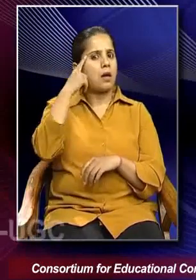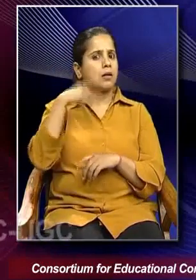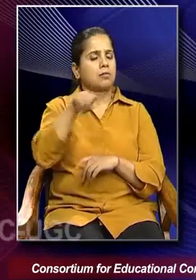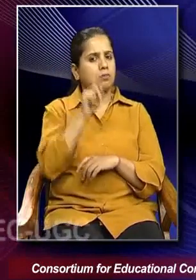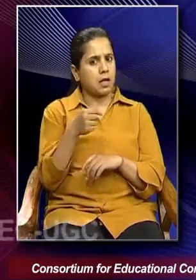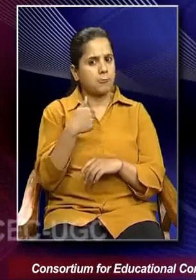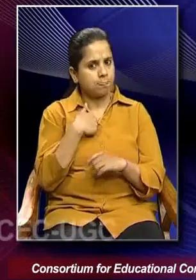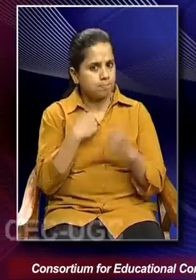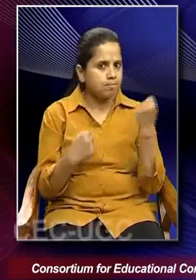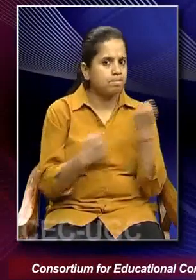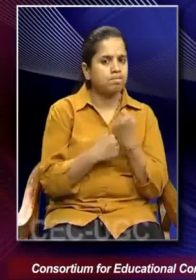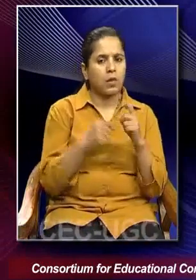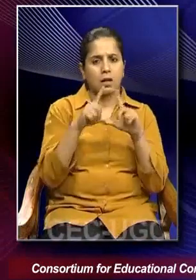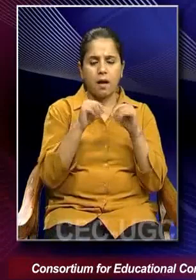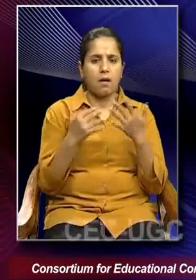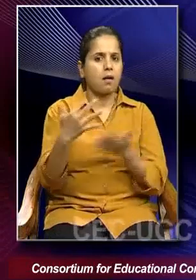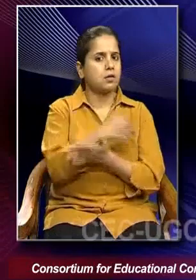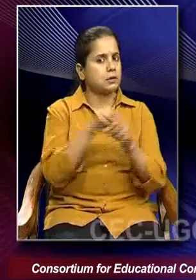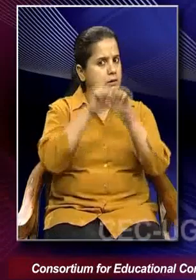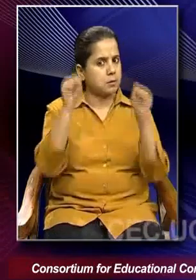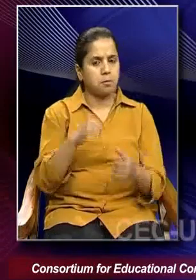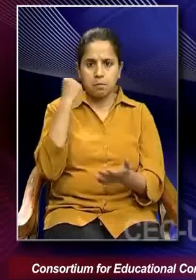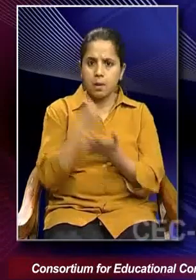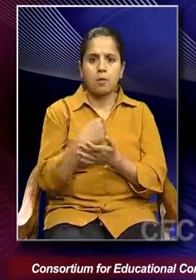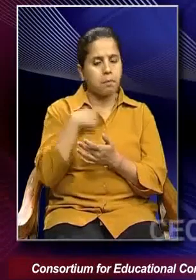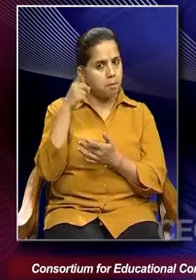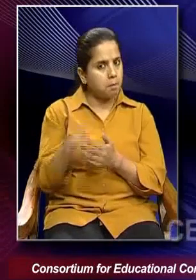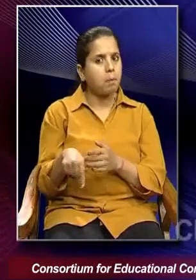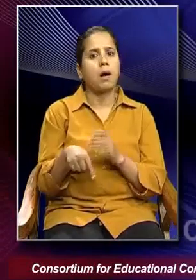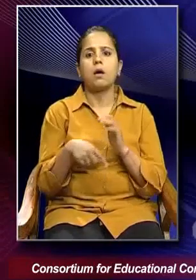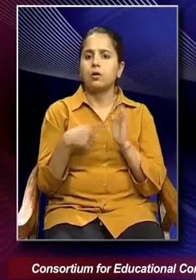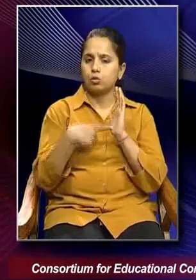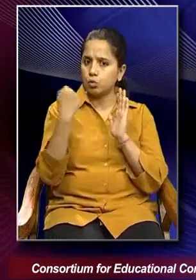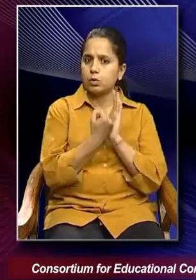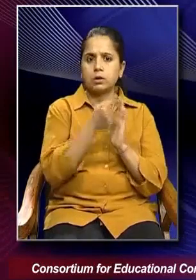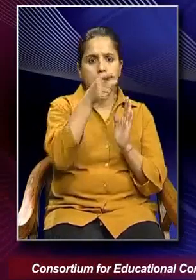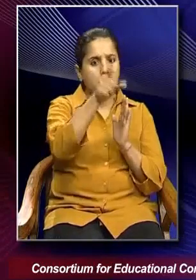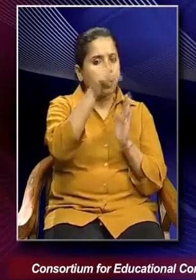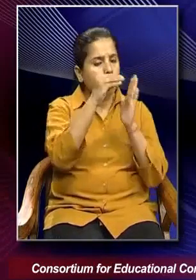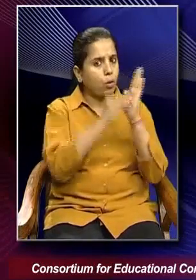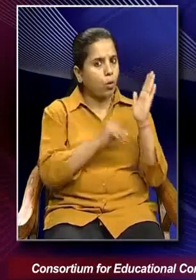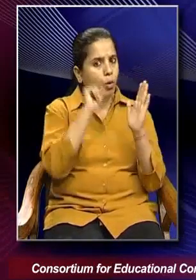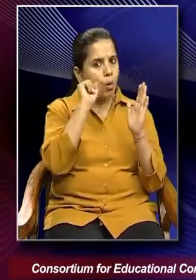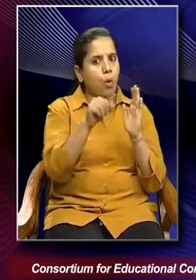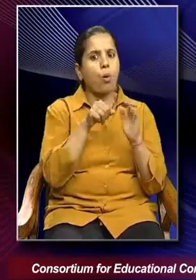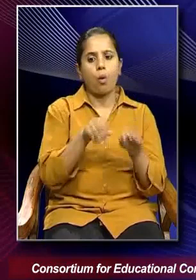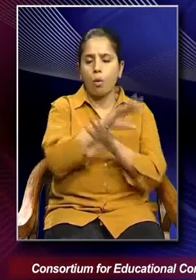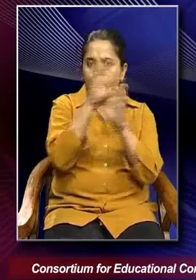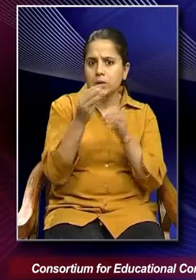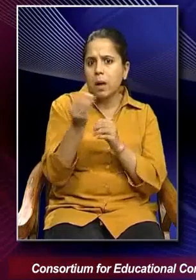up with a robust data systems wherein we must register these migrant and provide them with